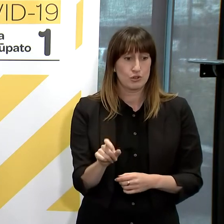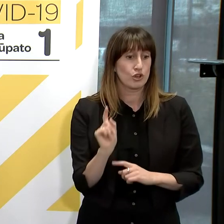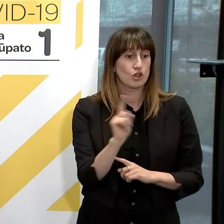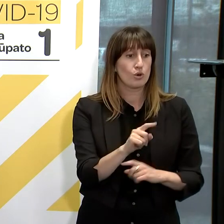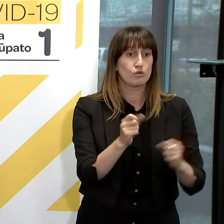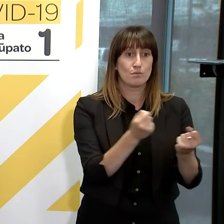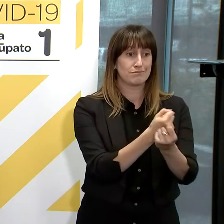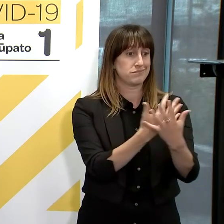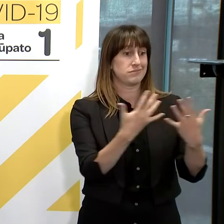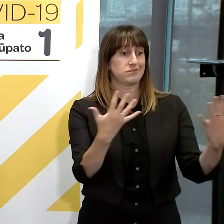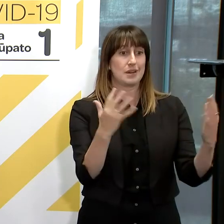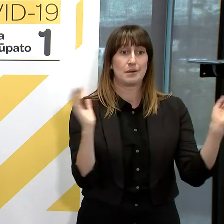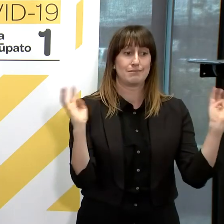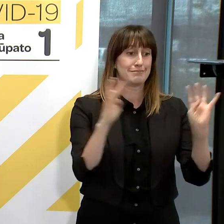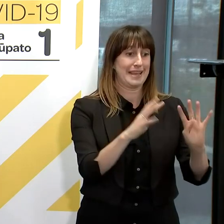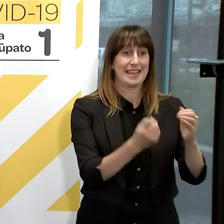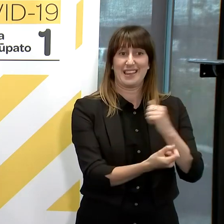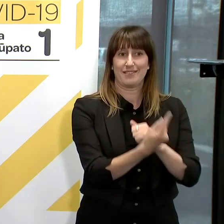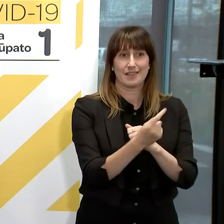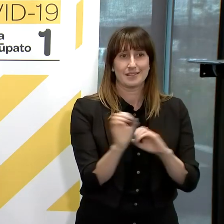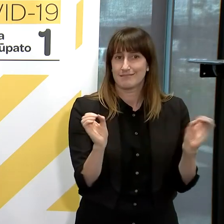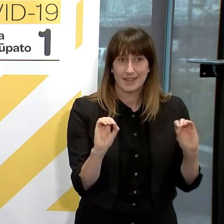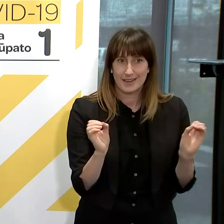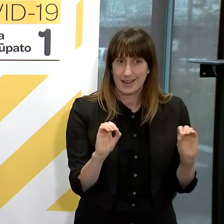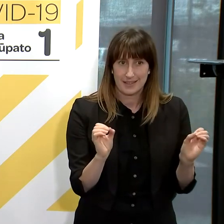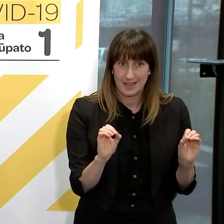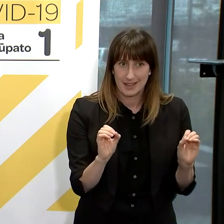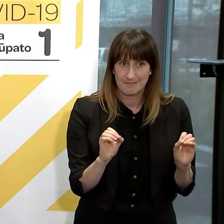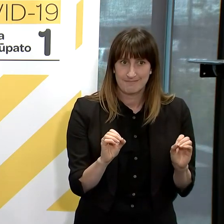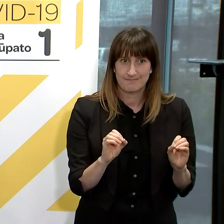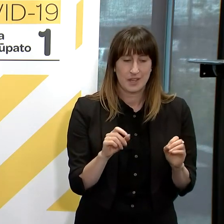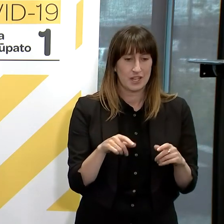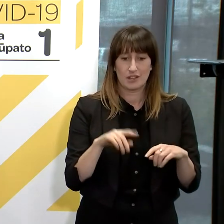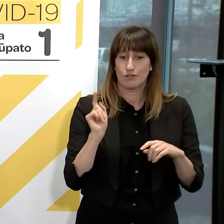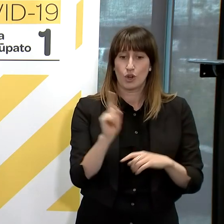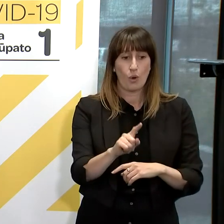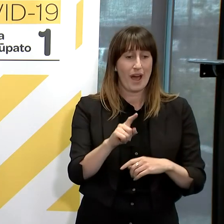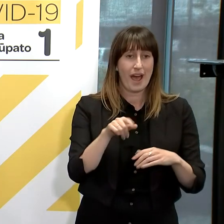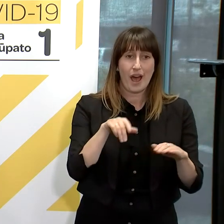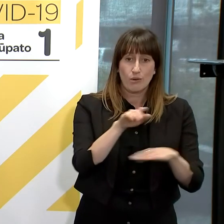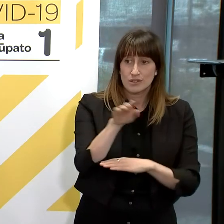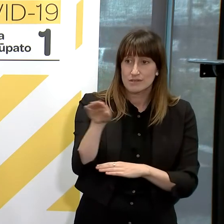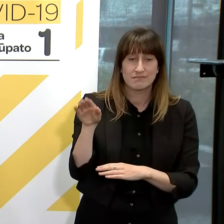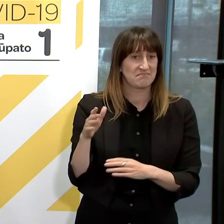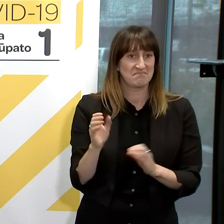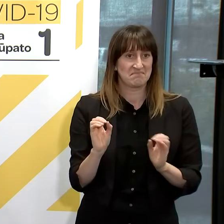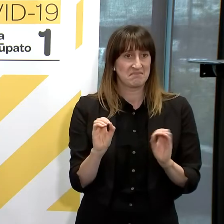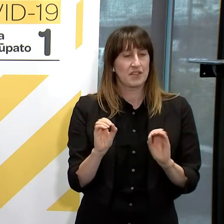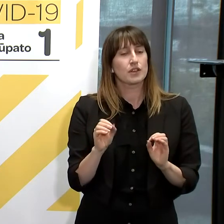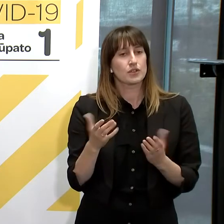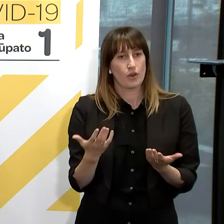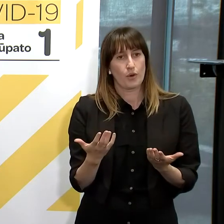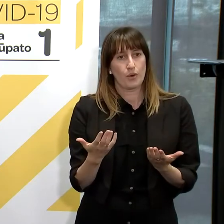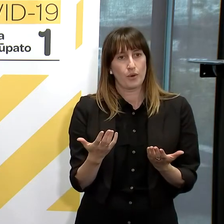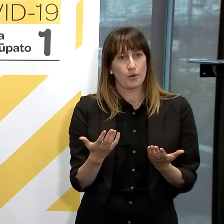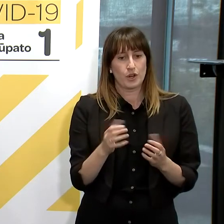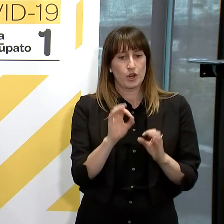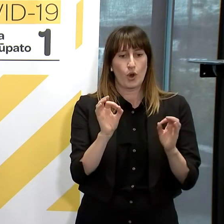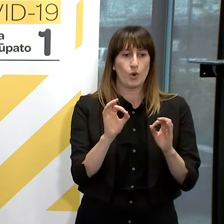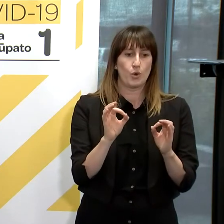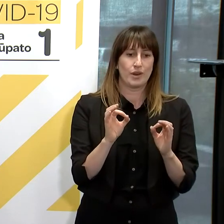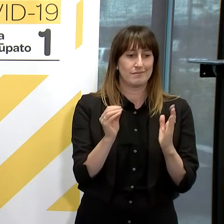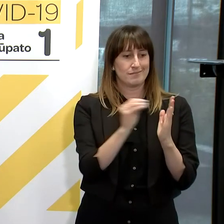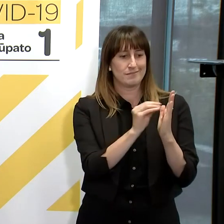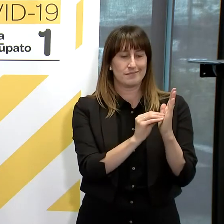no known locations of interest. If this changes, we will let you know. Based on the current information, the